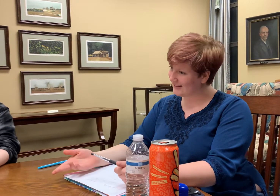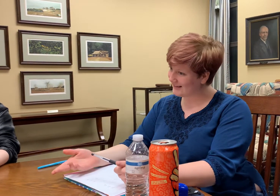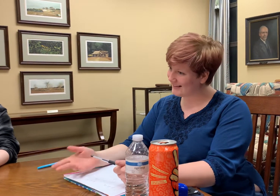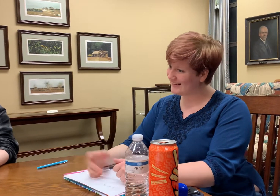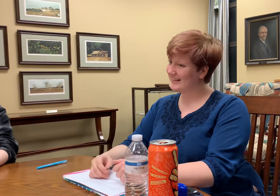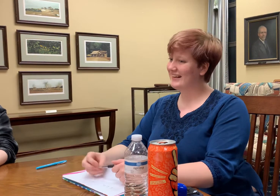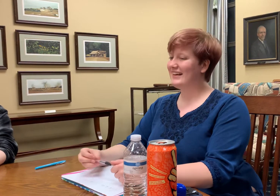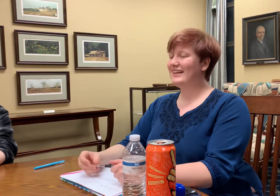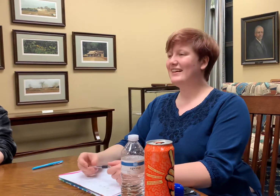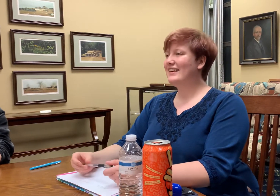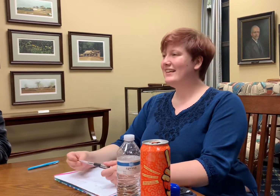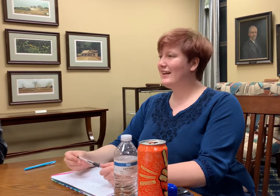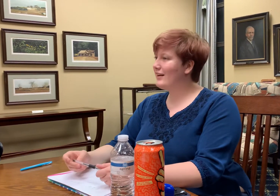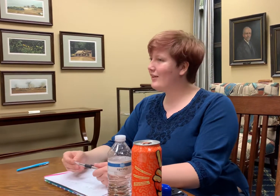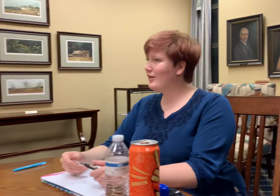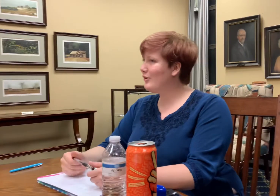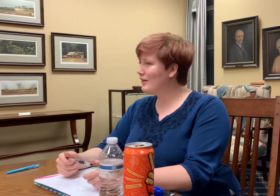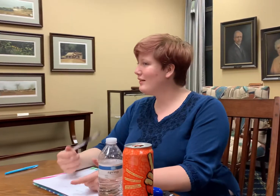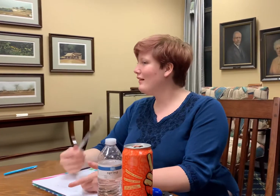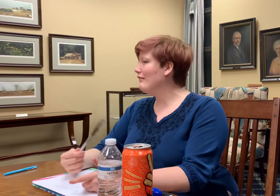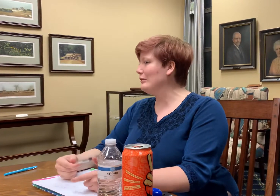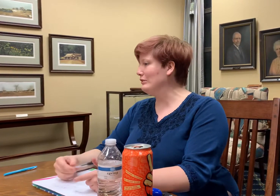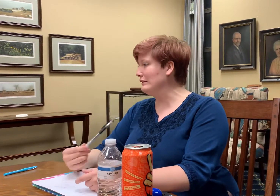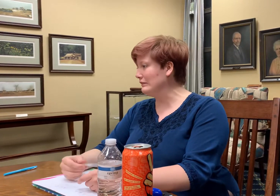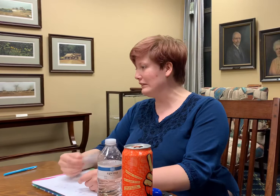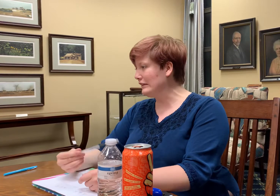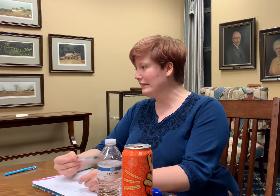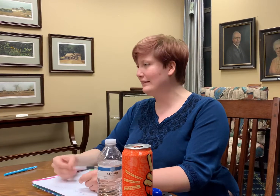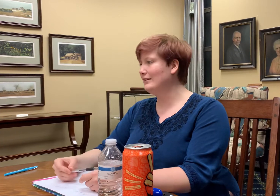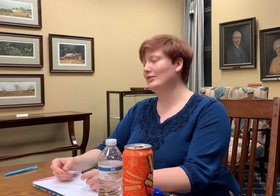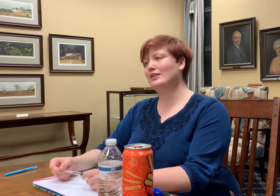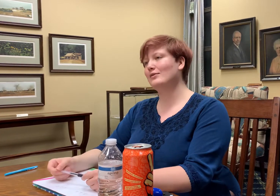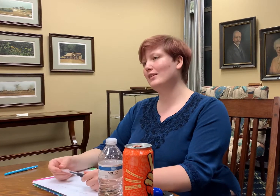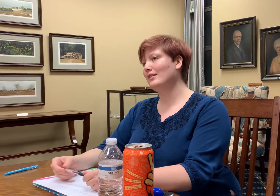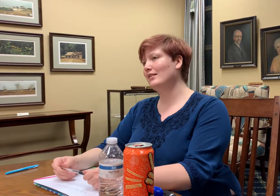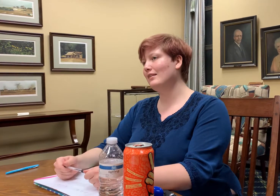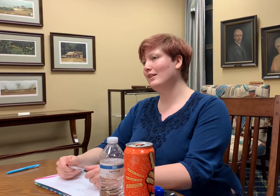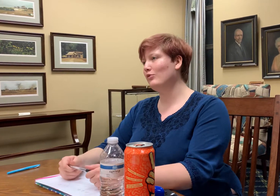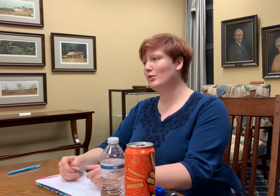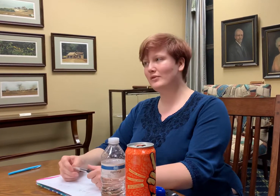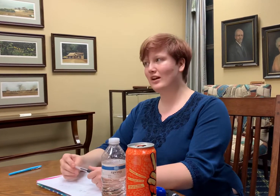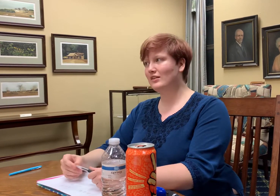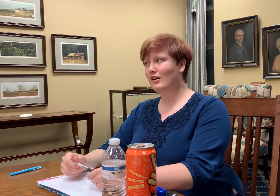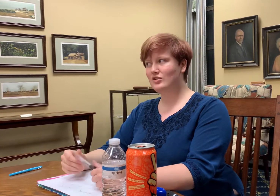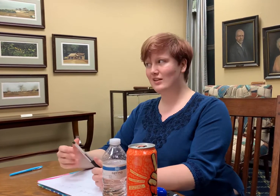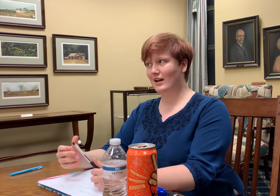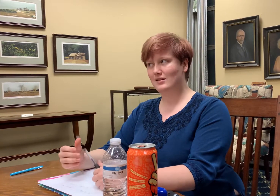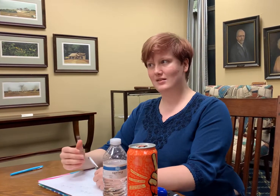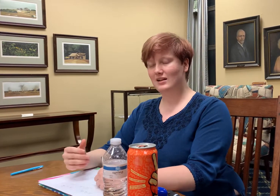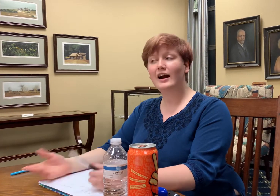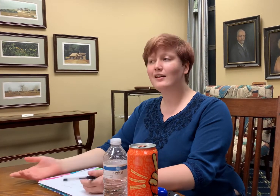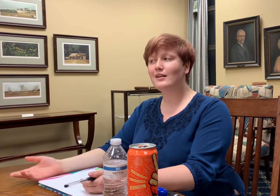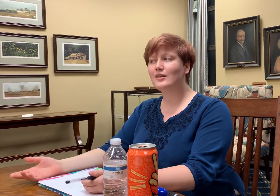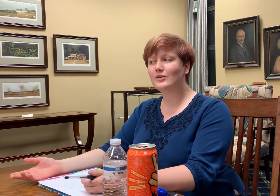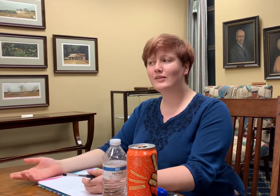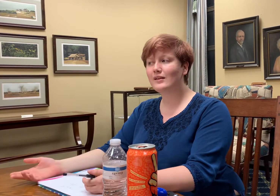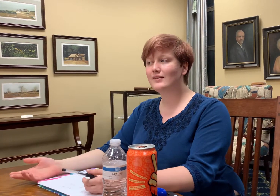puzzle. Hmm. Yeah, no one in the deaf community really likes the dude. He invented the form of technology that is entirely useless